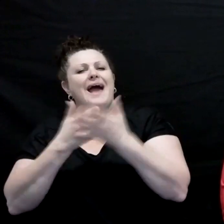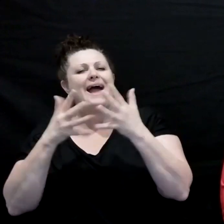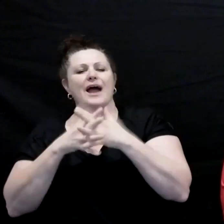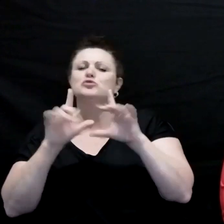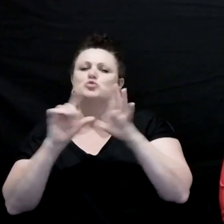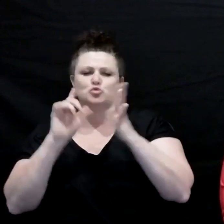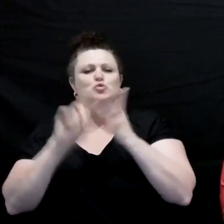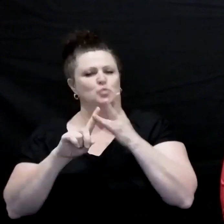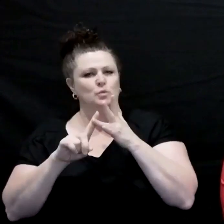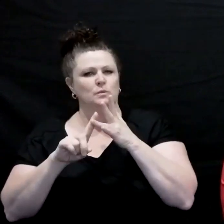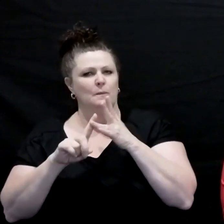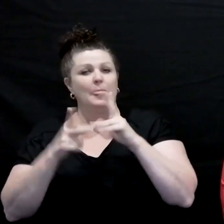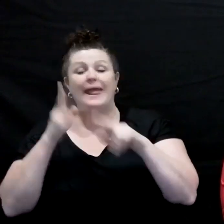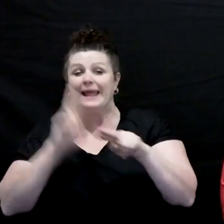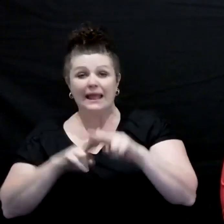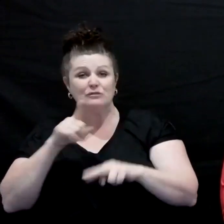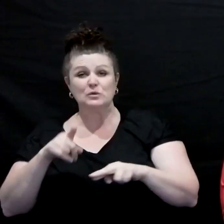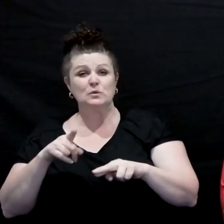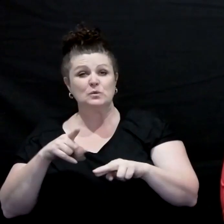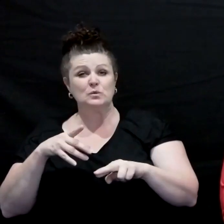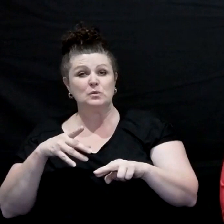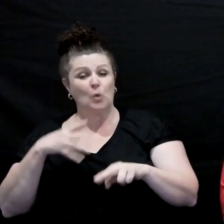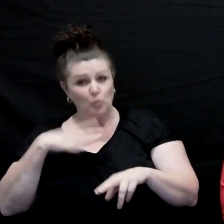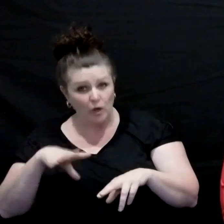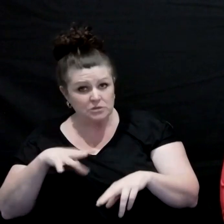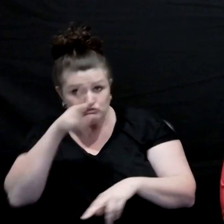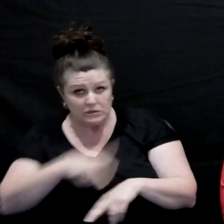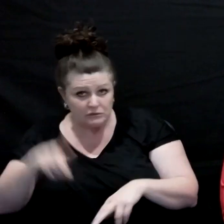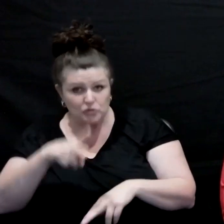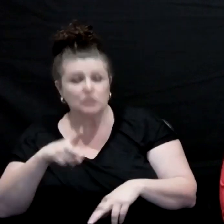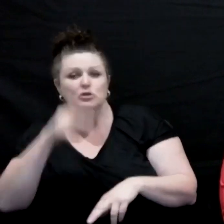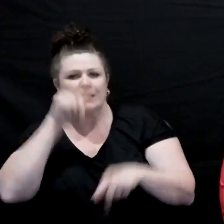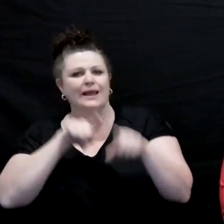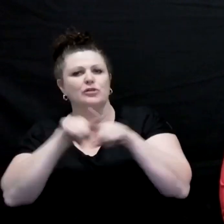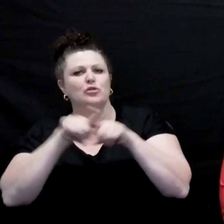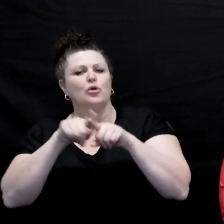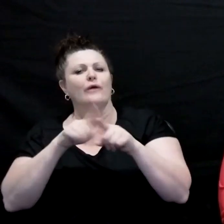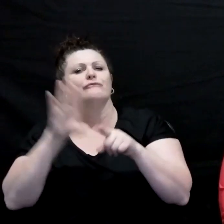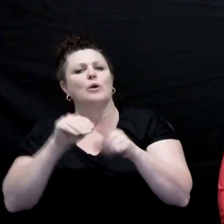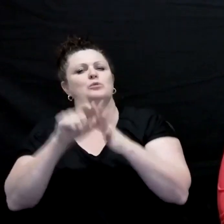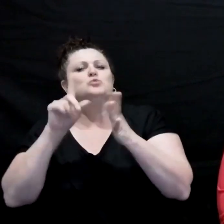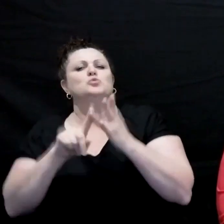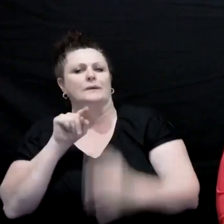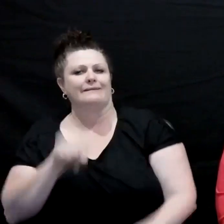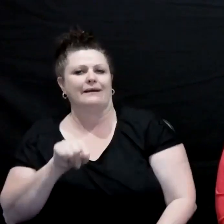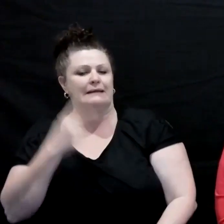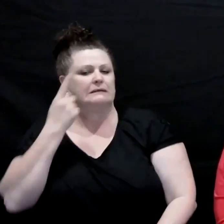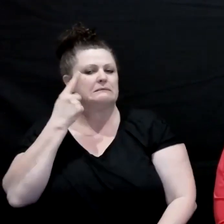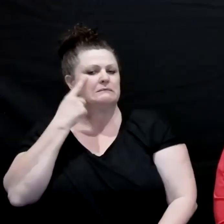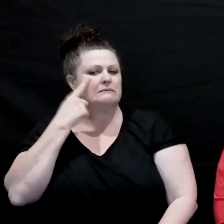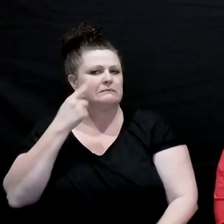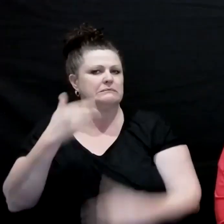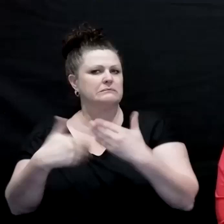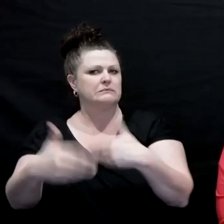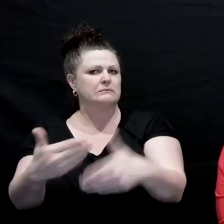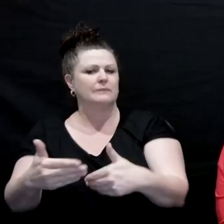happy, to put in a review and learn by doing and seeing what the process is that way. And just